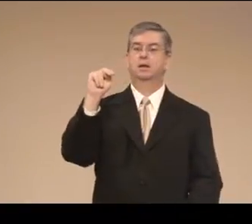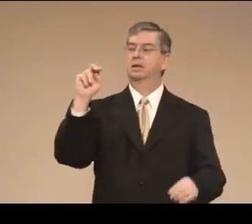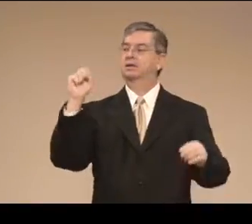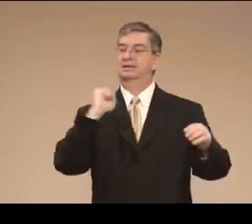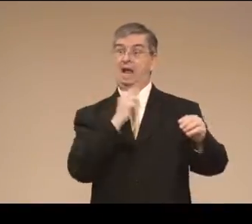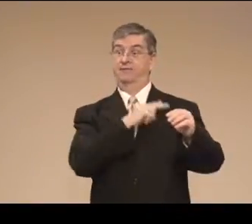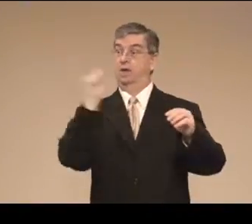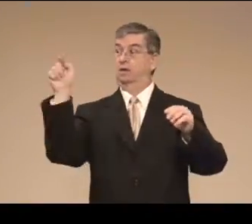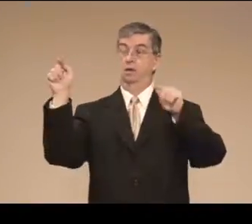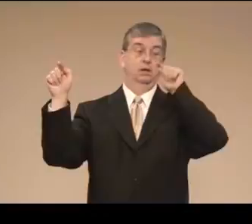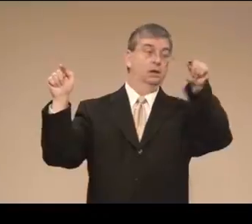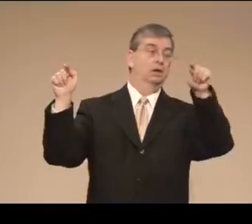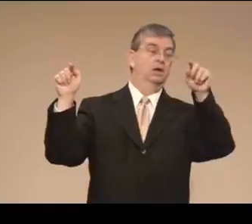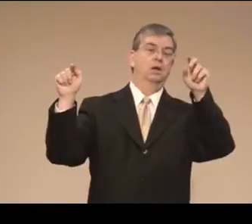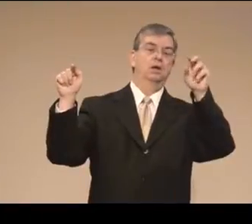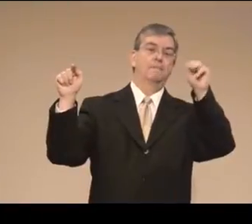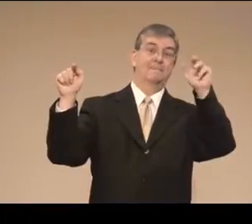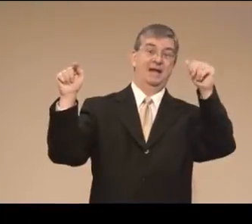Between Savannah and Macon.